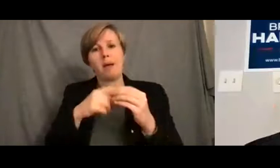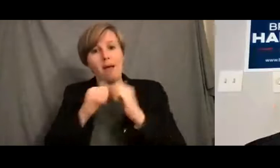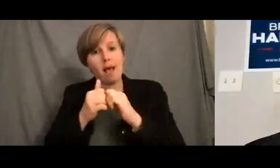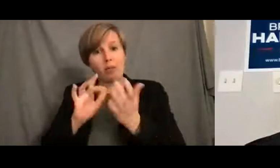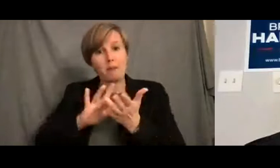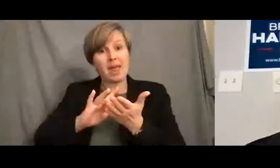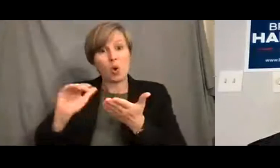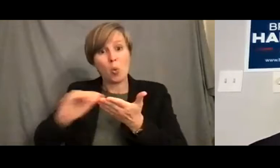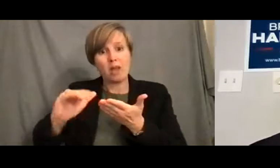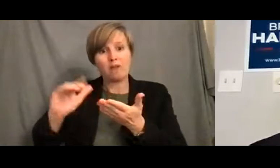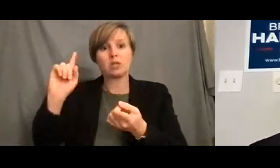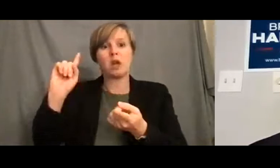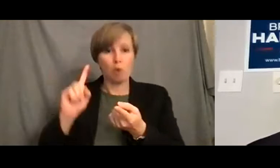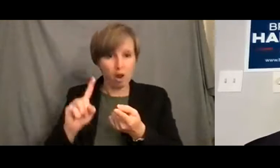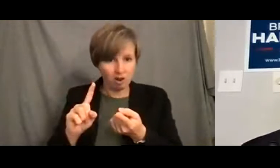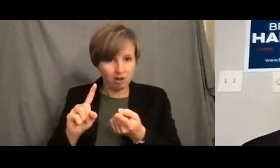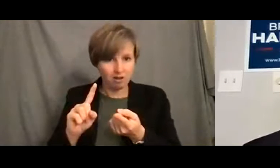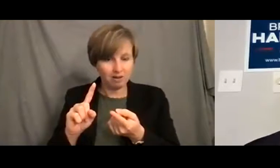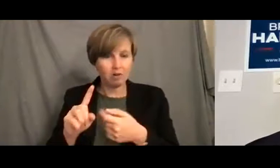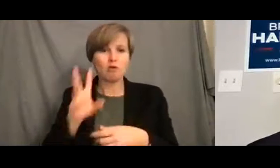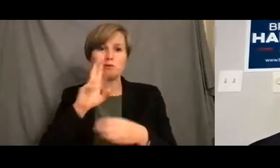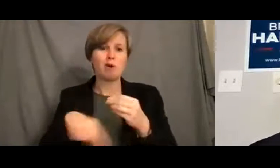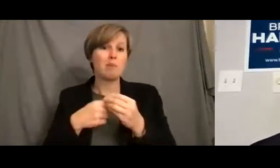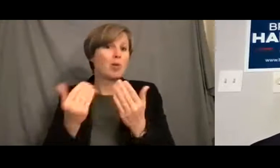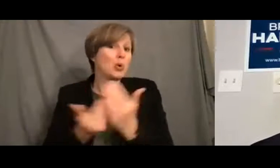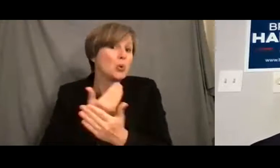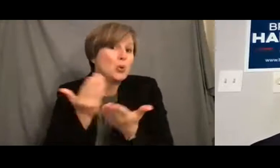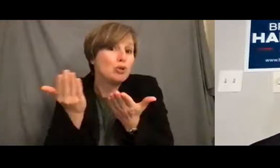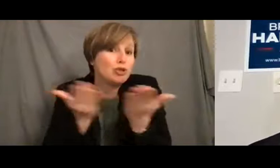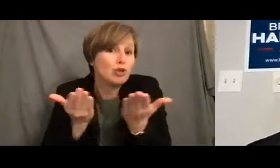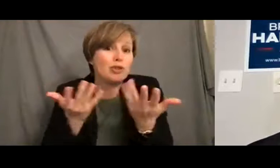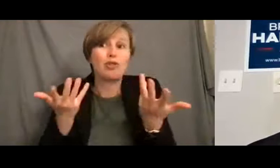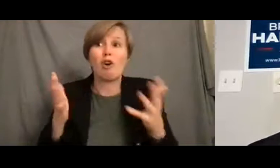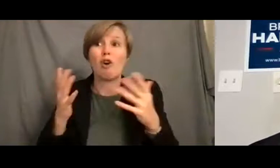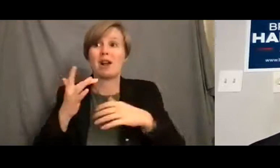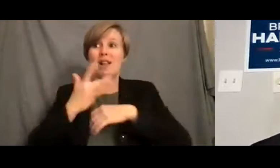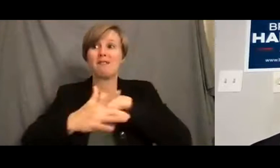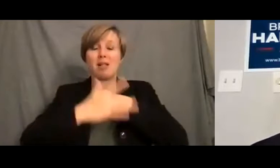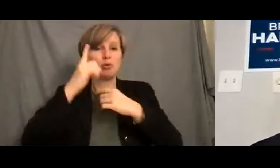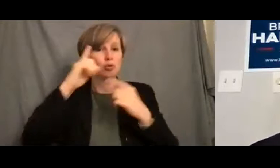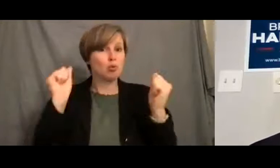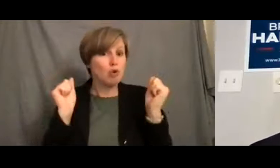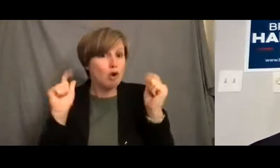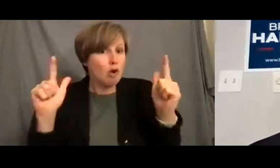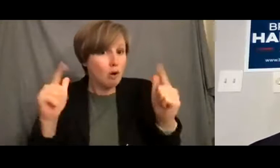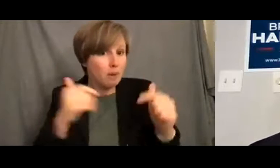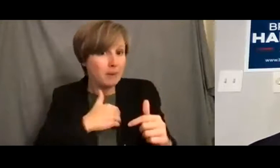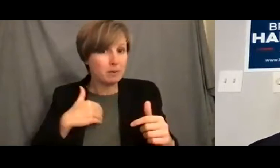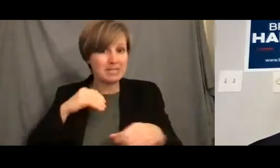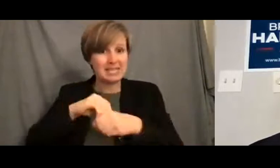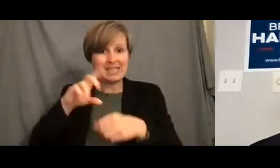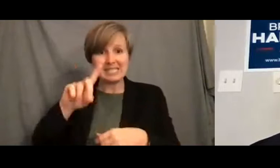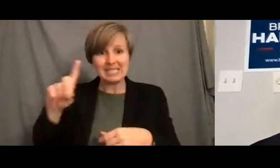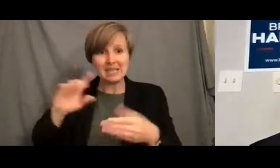waivers have come down. We're talking about the new services that have been made available to all members of the DD community, whether they be in